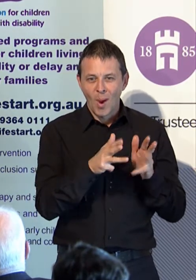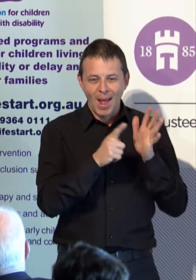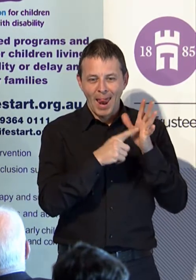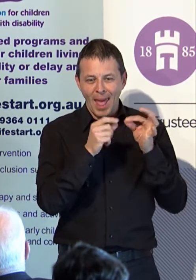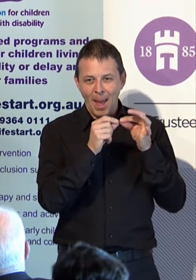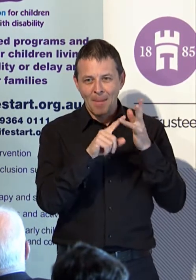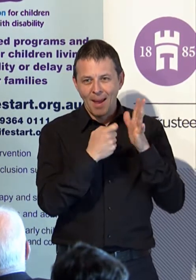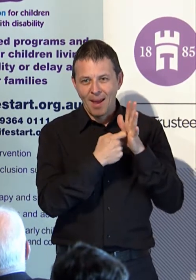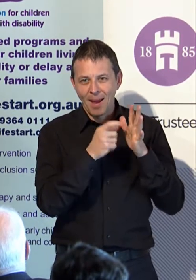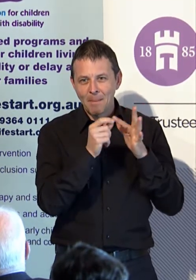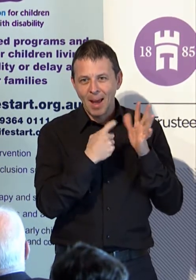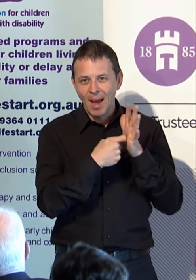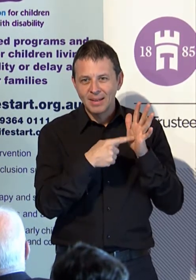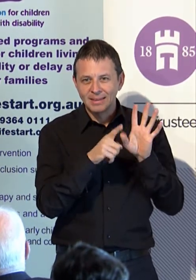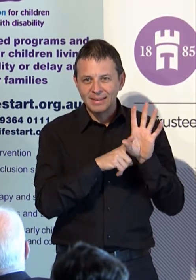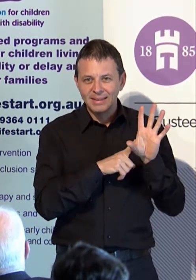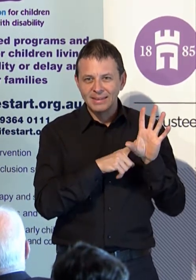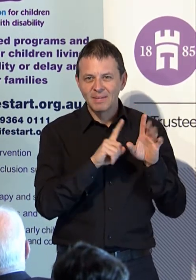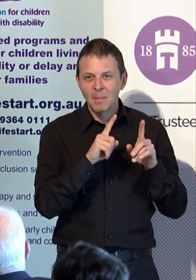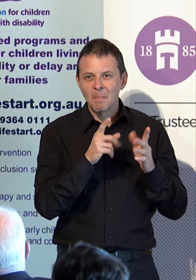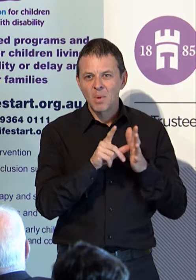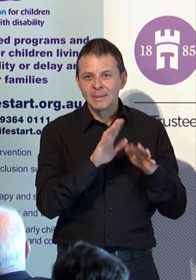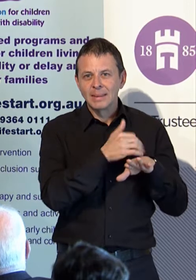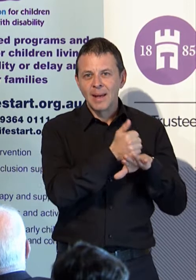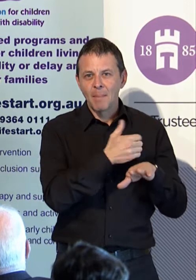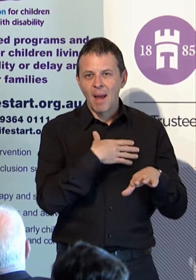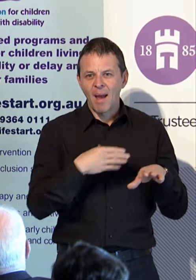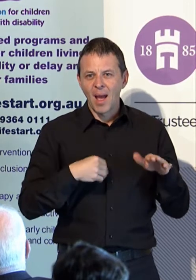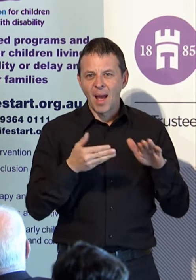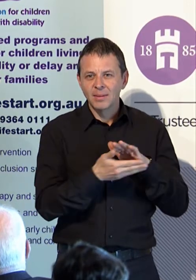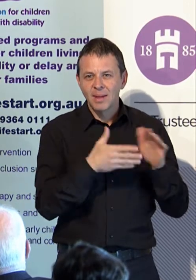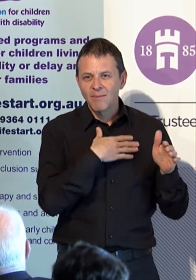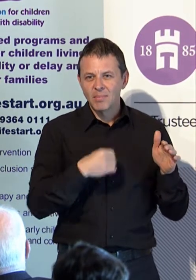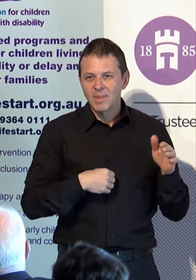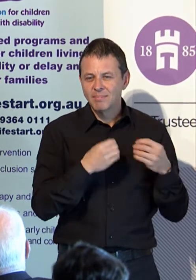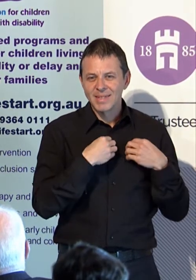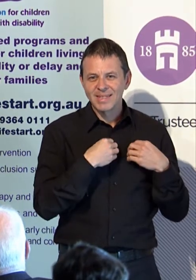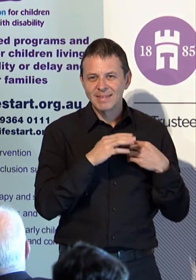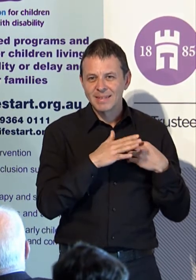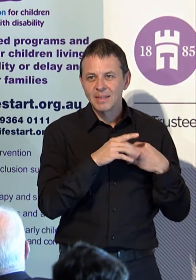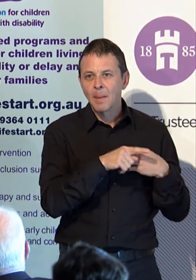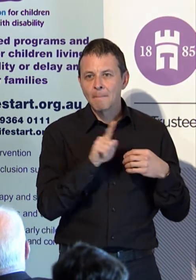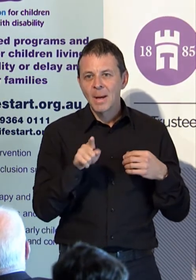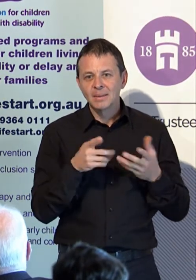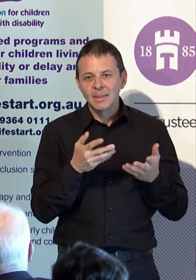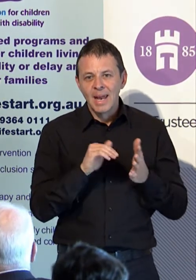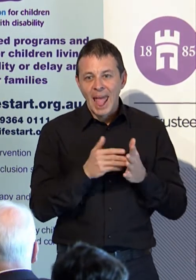in terms of establishing it as a government business. But nonetheless, we are where we are, and we will complete the